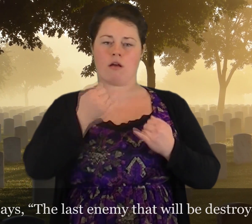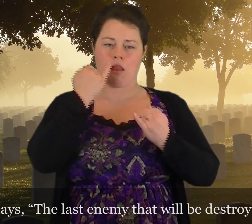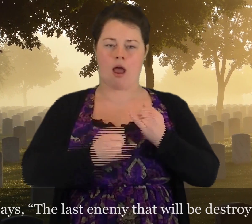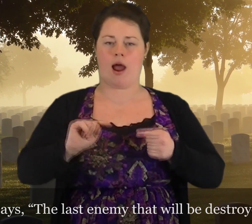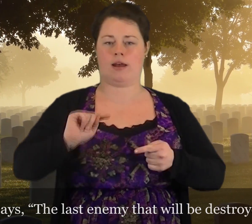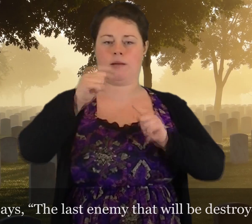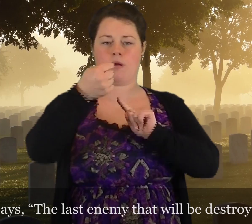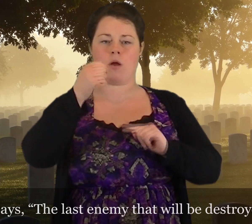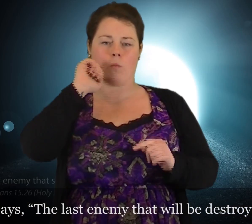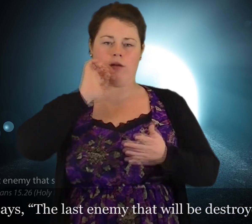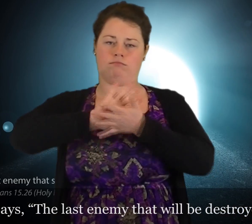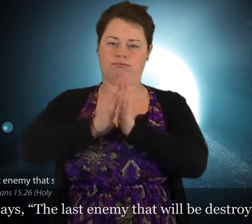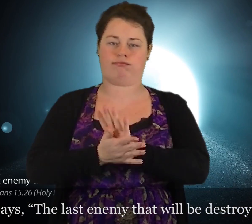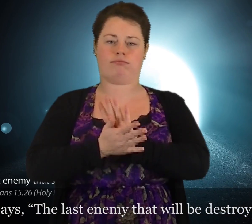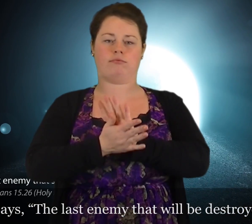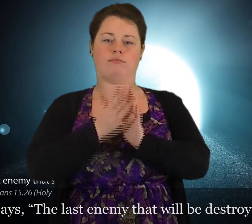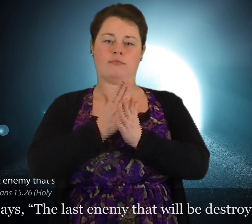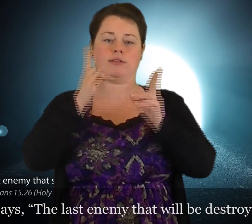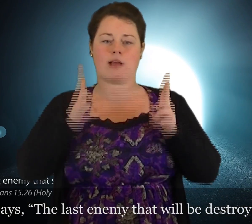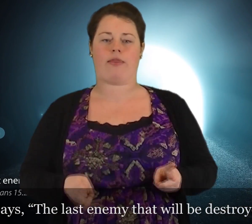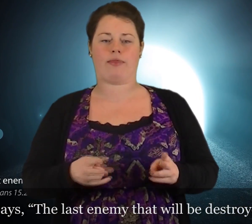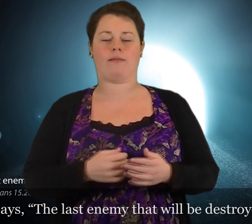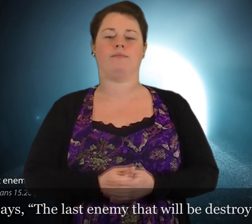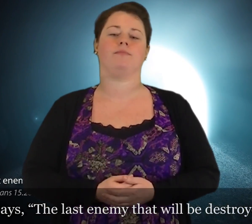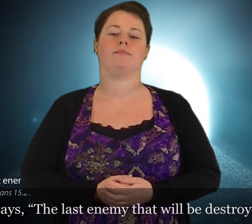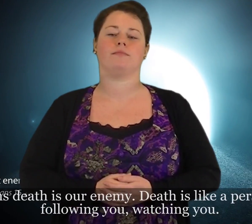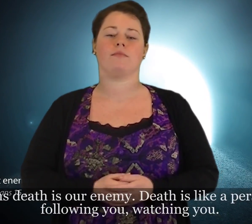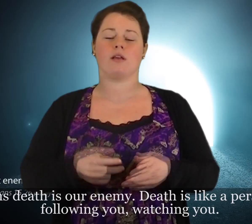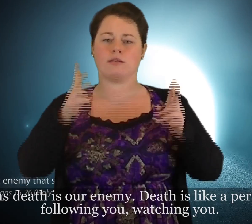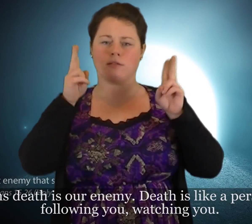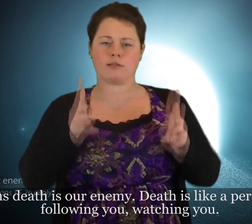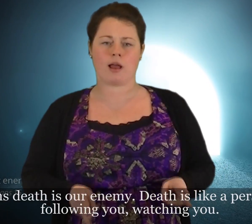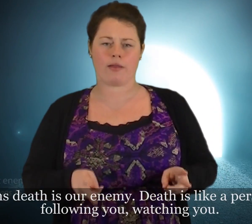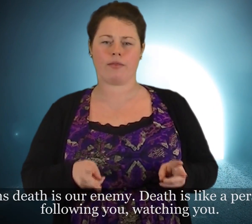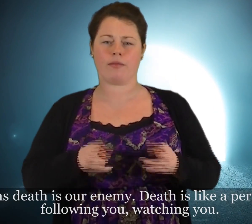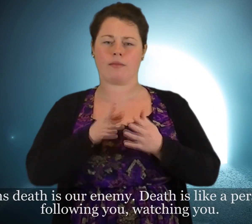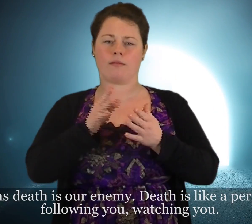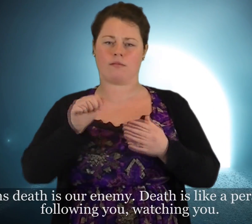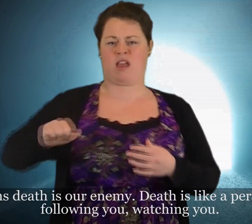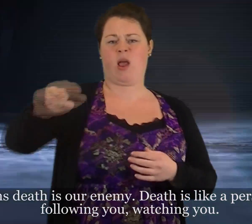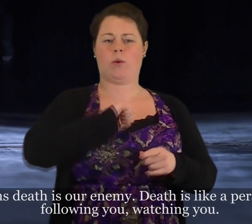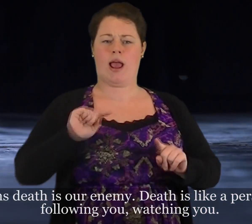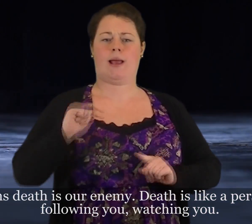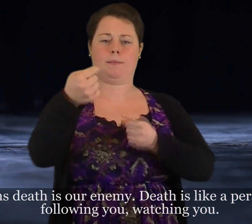enemy that shall be destroyed is death. The Apostle Paul, in several